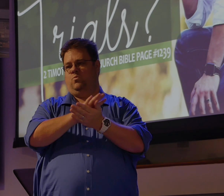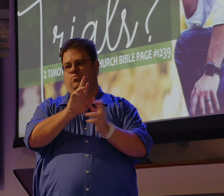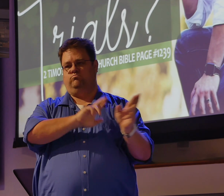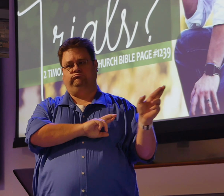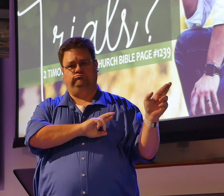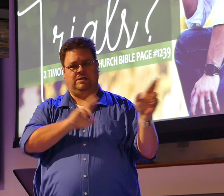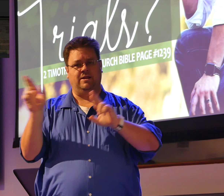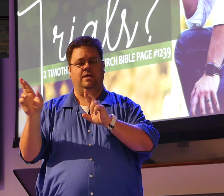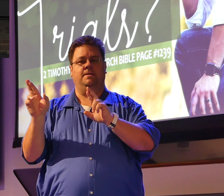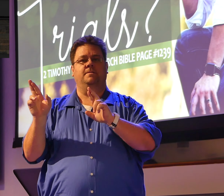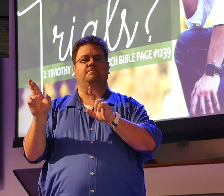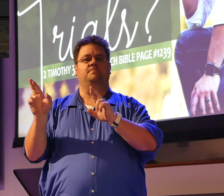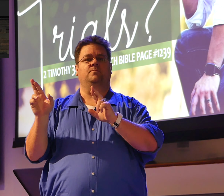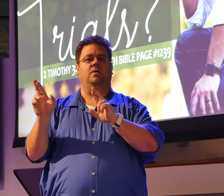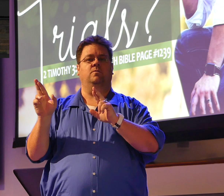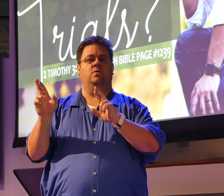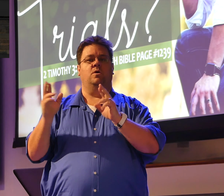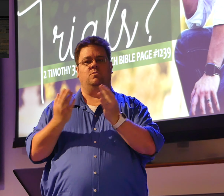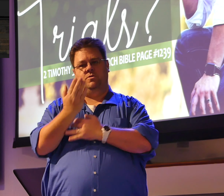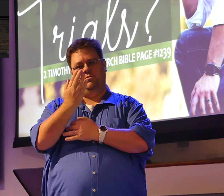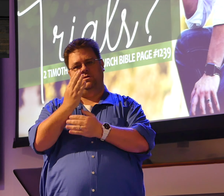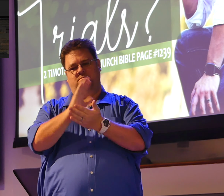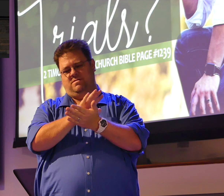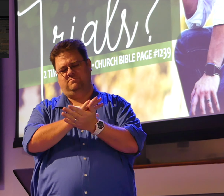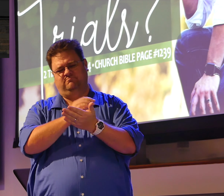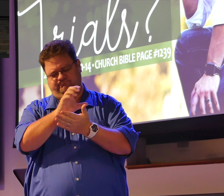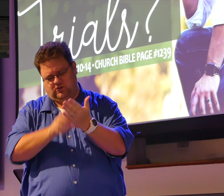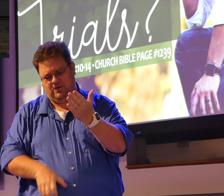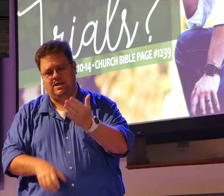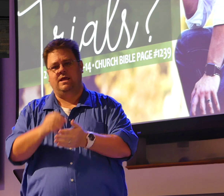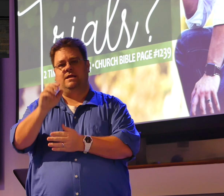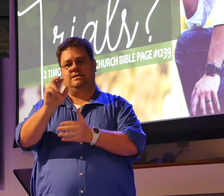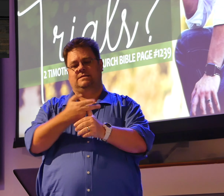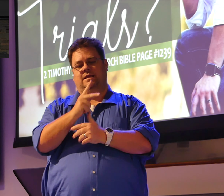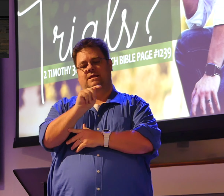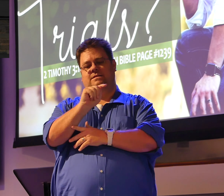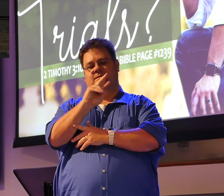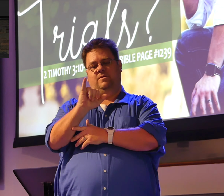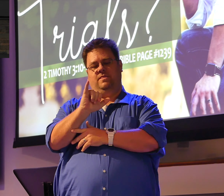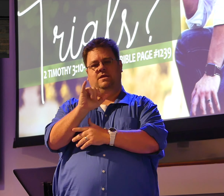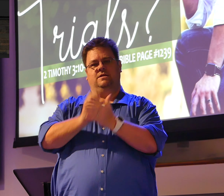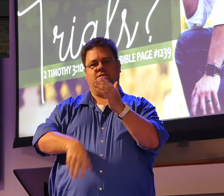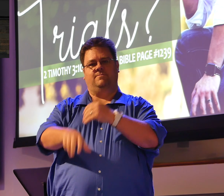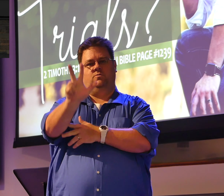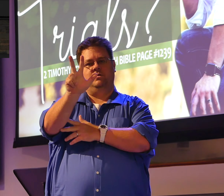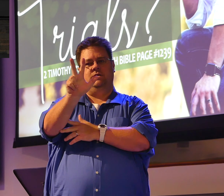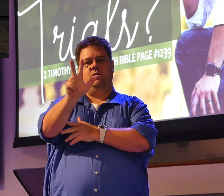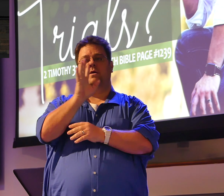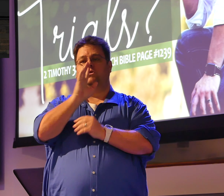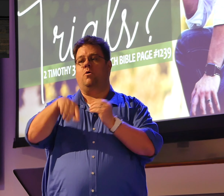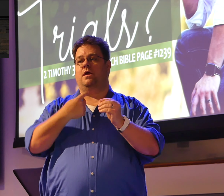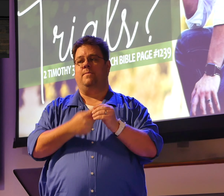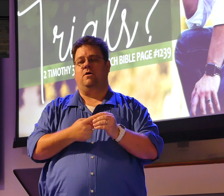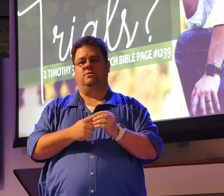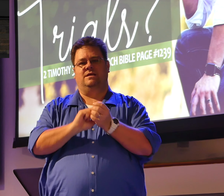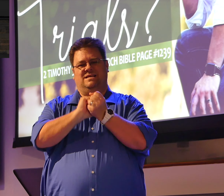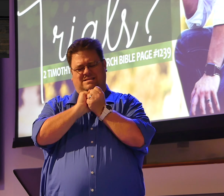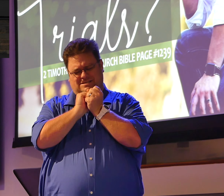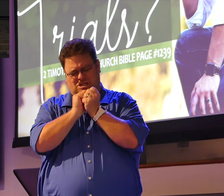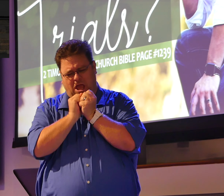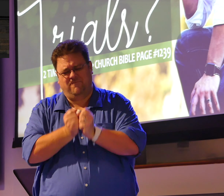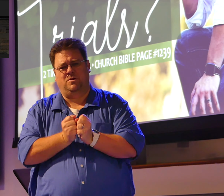And have your handout ready, and we're going to go through this passage. 2 Timothy chapter 3, we've been talking